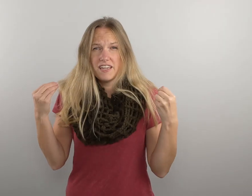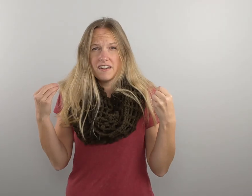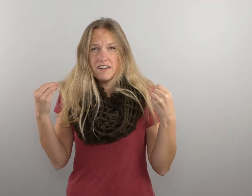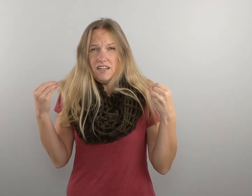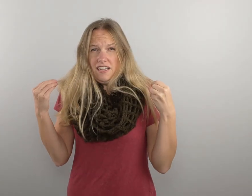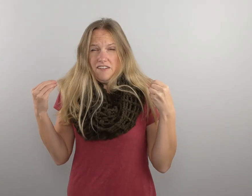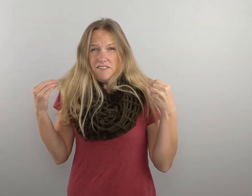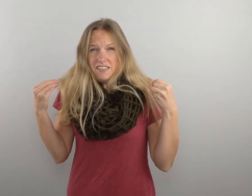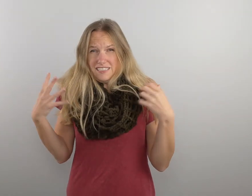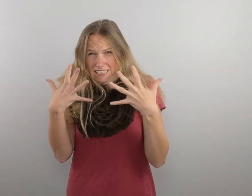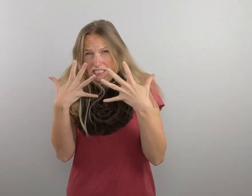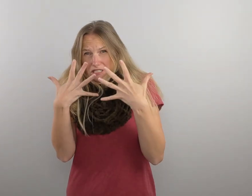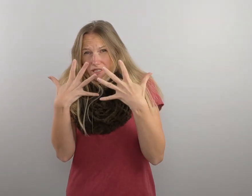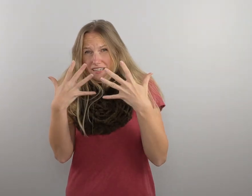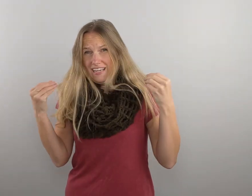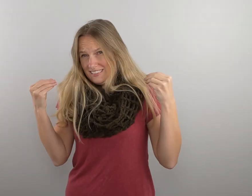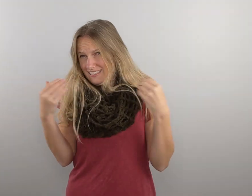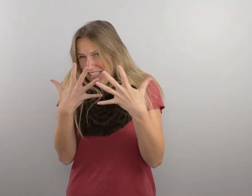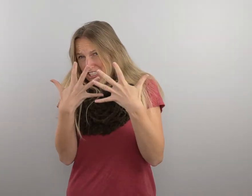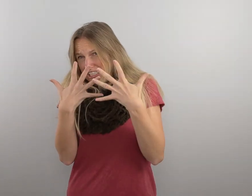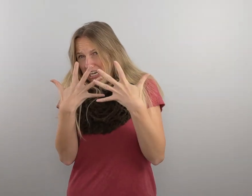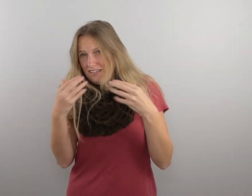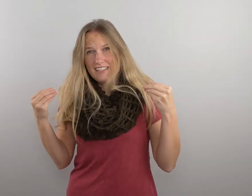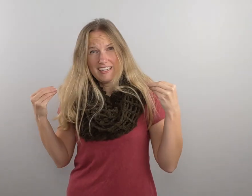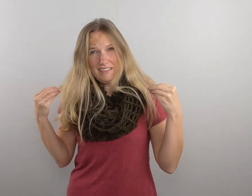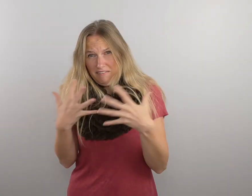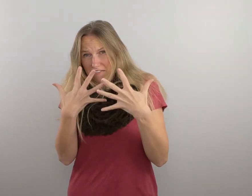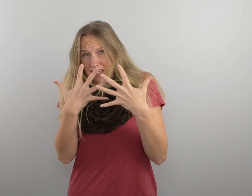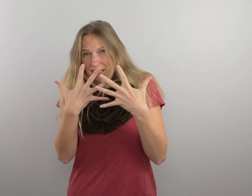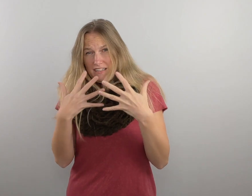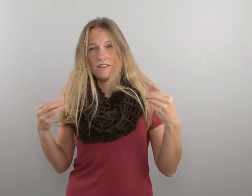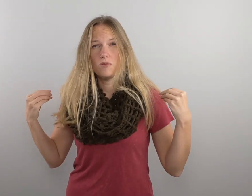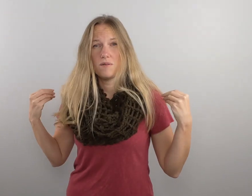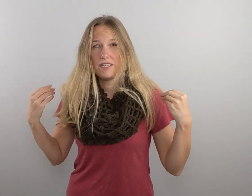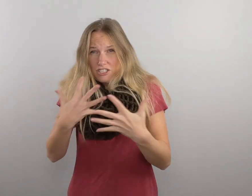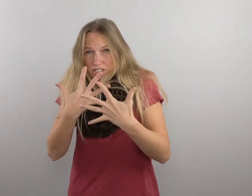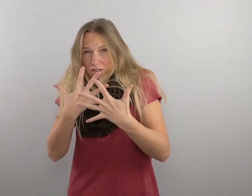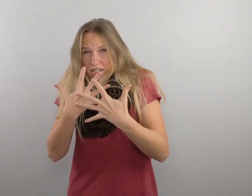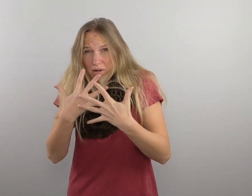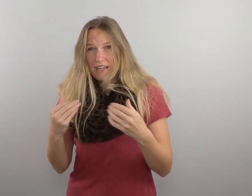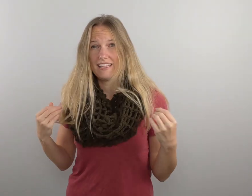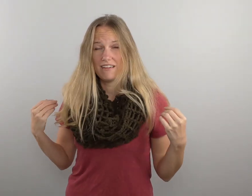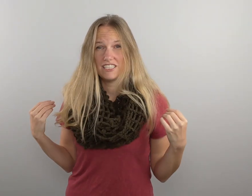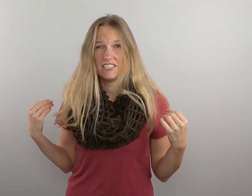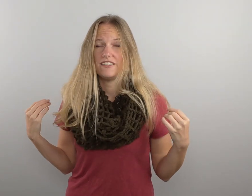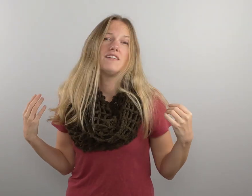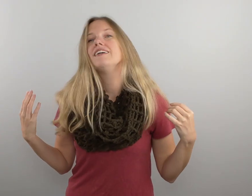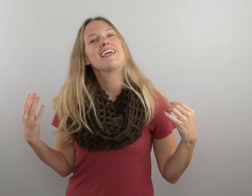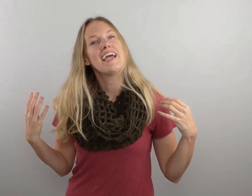fear. Fear is, you bring your hands in like you're scared, okay? Fear, and you wanna make sure you show it in your body language too. Okay,